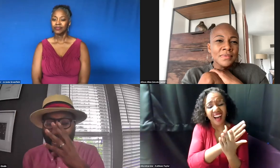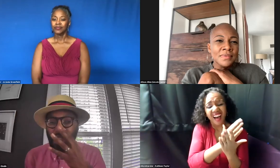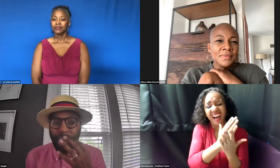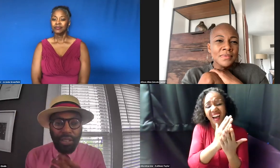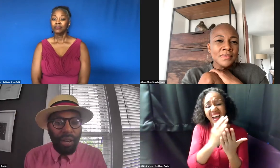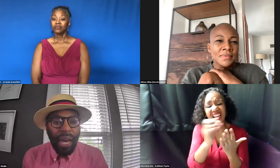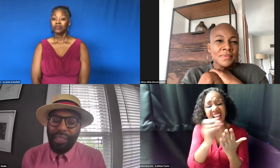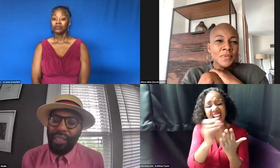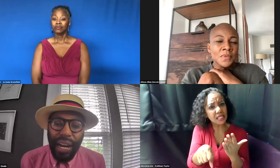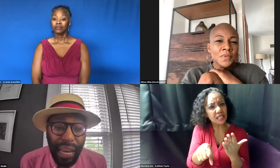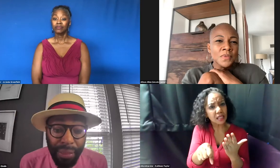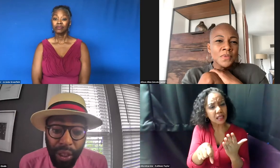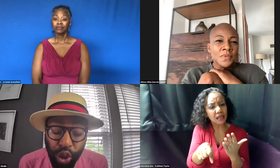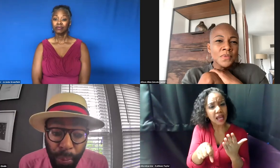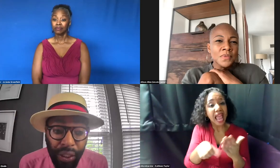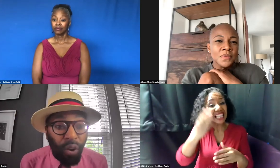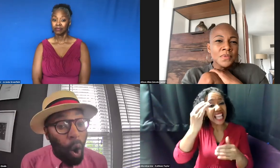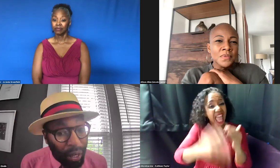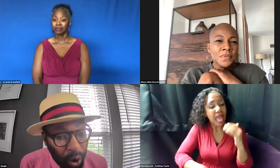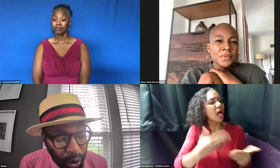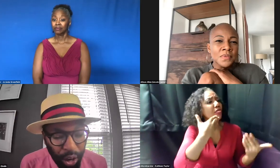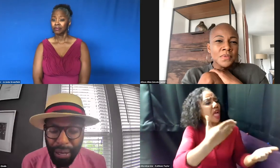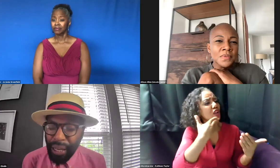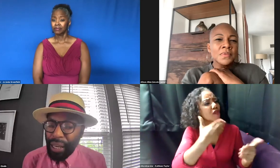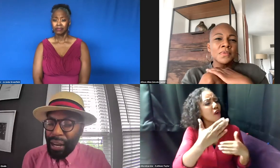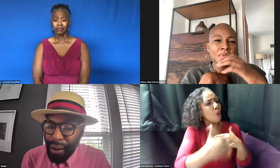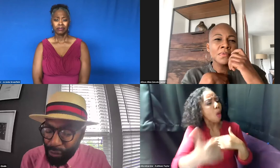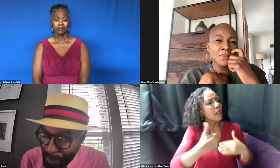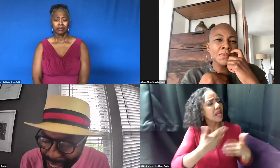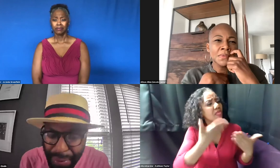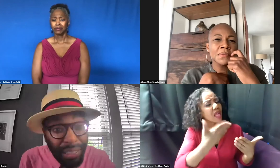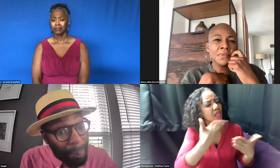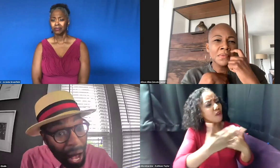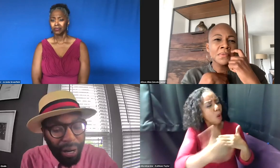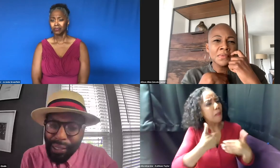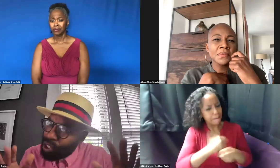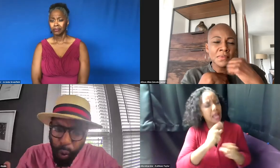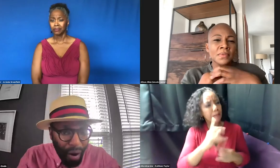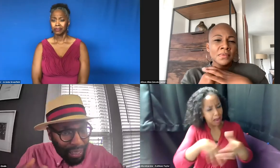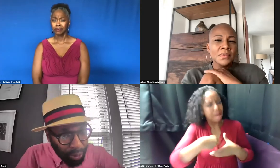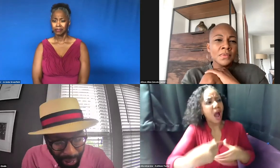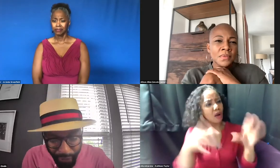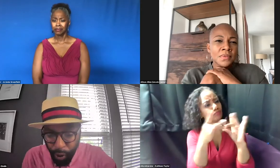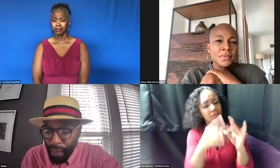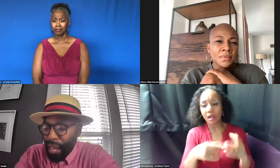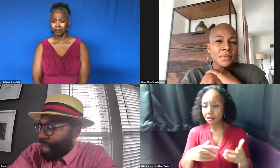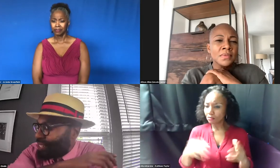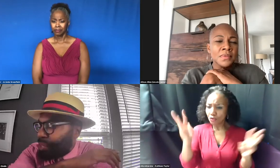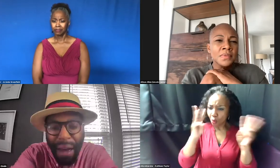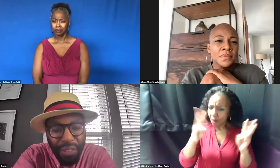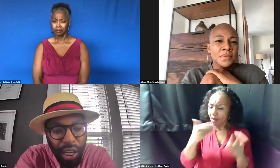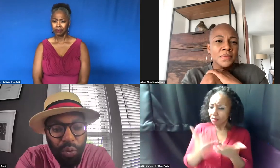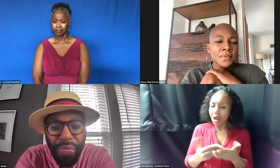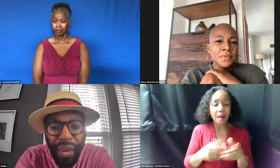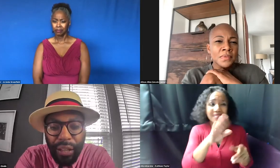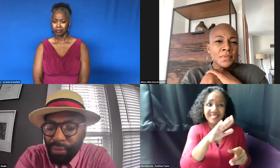semester. And at the end of the semester, he said, Dr. Emdin, thank you so much for always calling on me and for making me step out. And I said, no worries. That's what I'm here for. And he said,